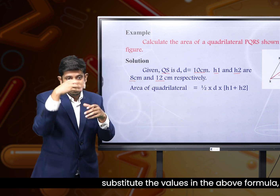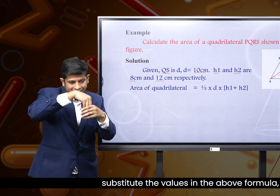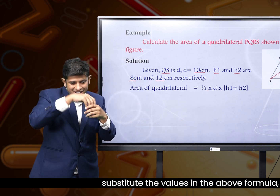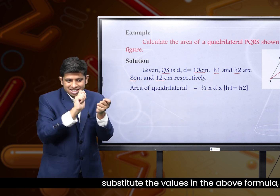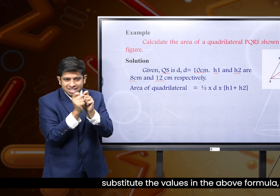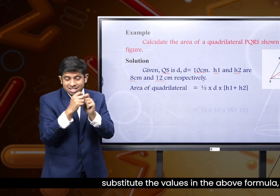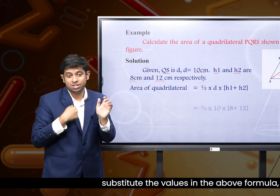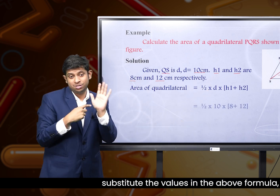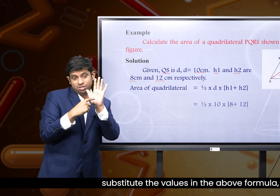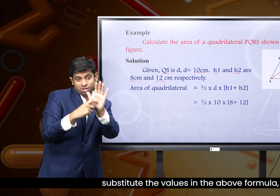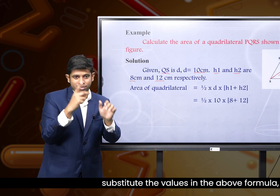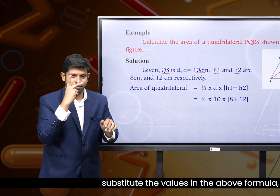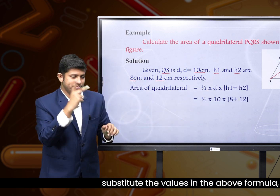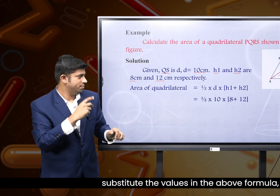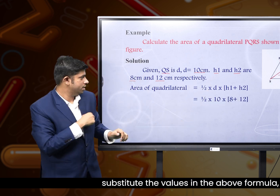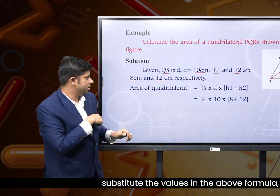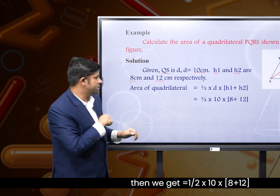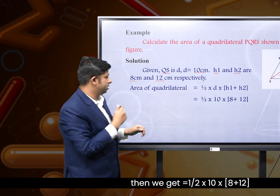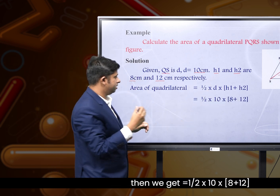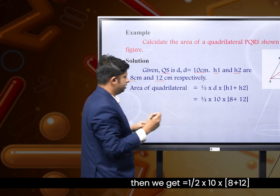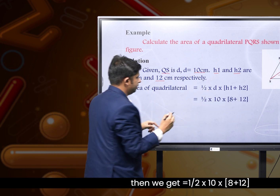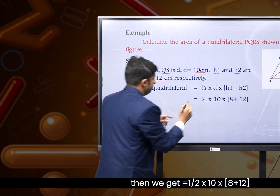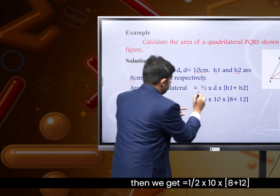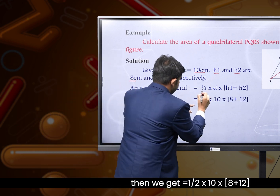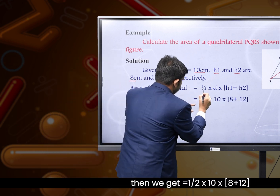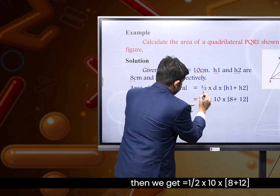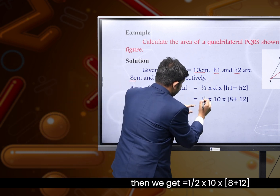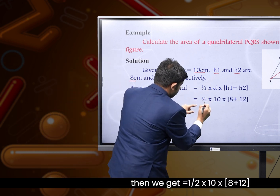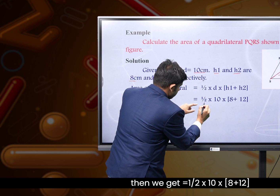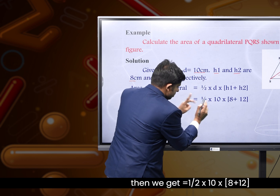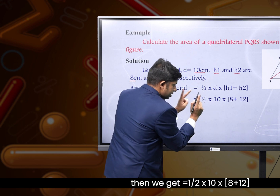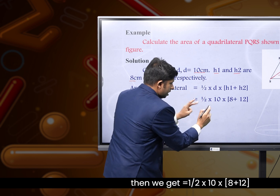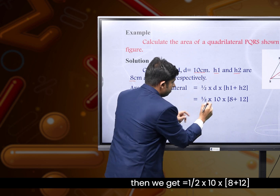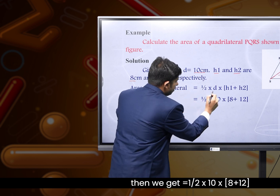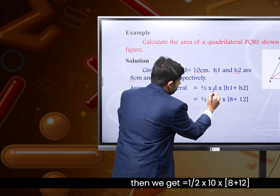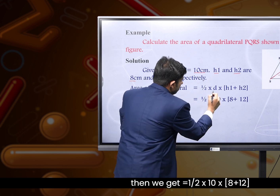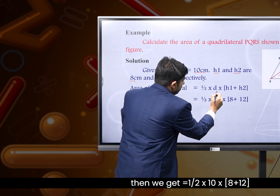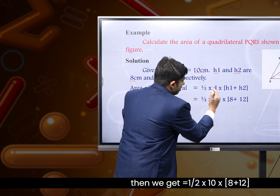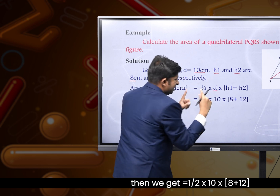Substitute the values in the above formula. Then we get half into 10 into 8 plus 12.